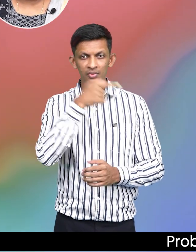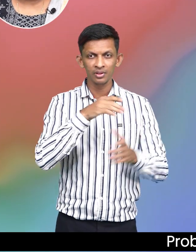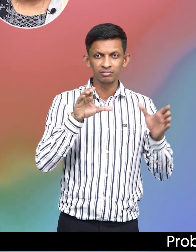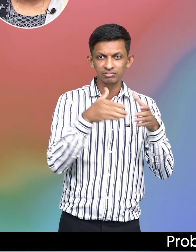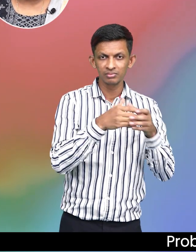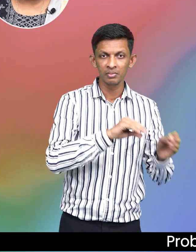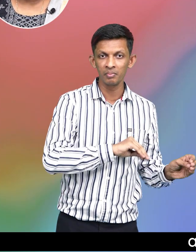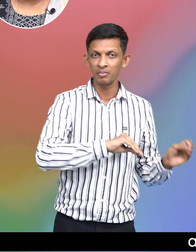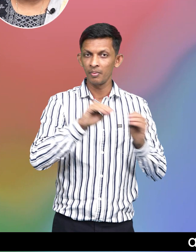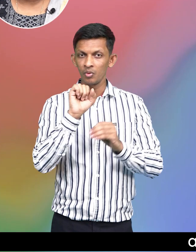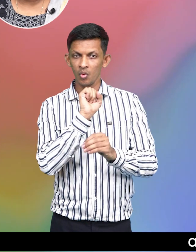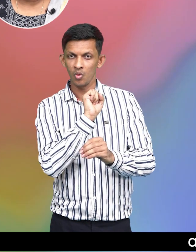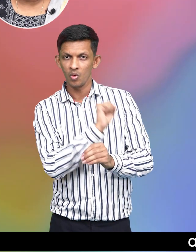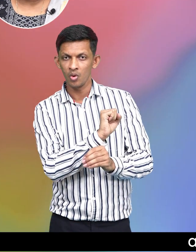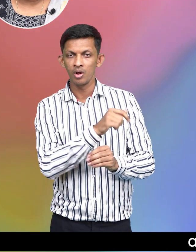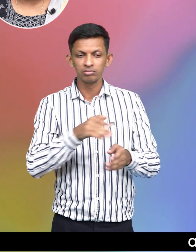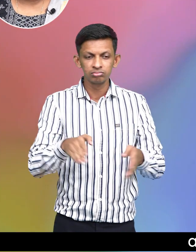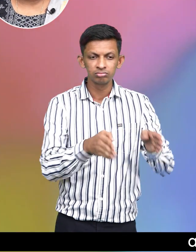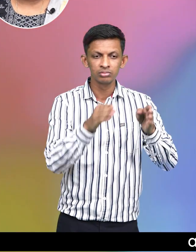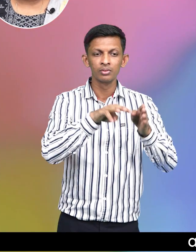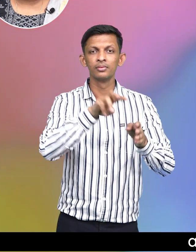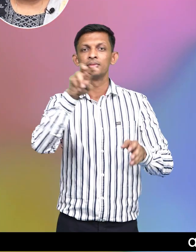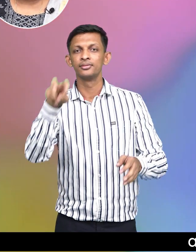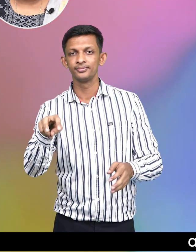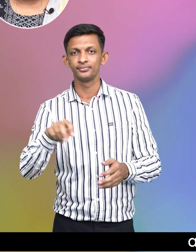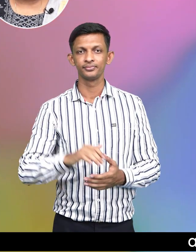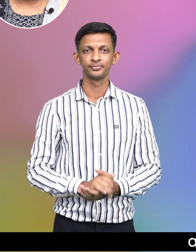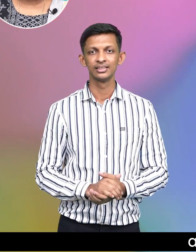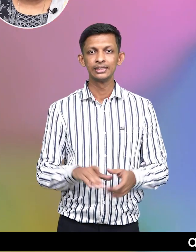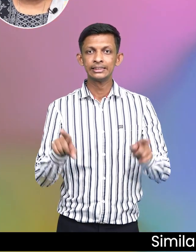problems of the migrants at their destinations,